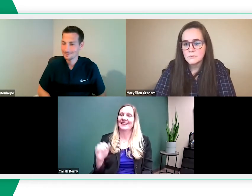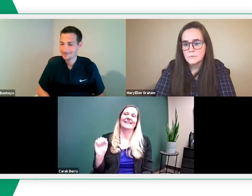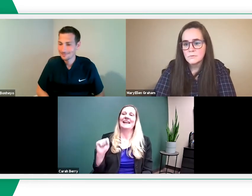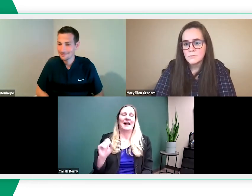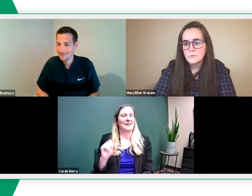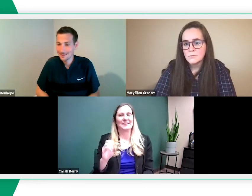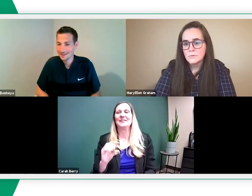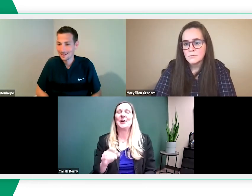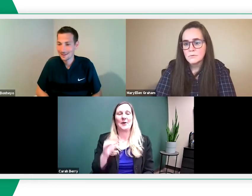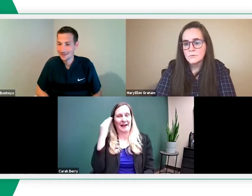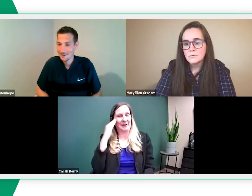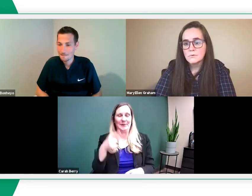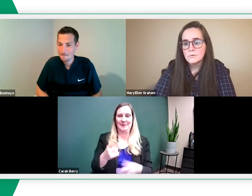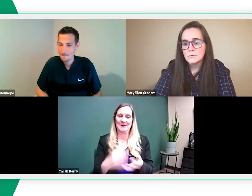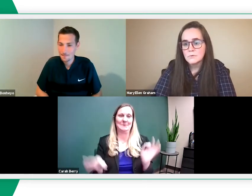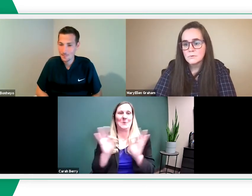to offer our viewers?